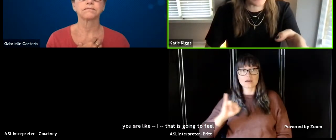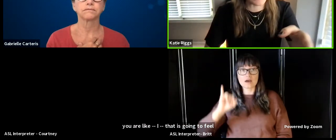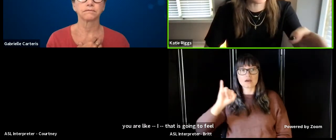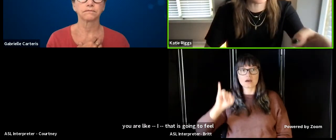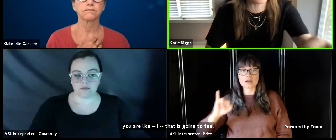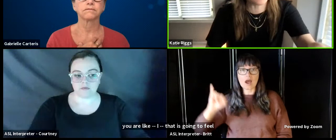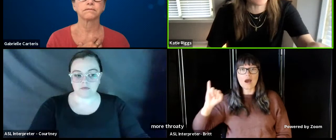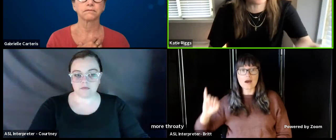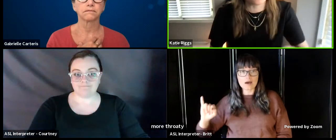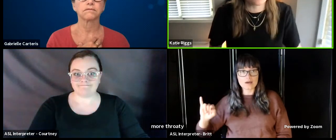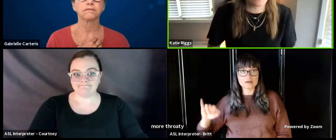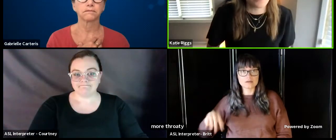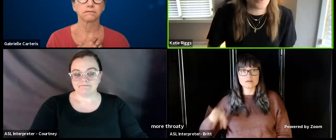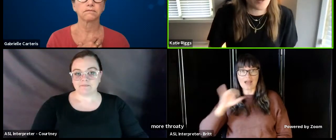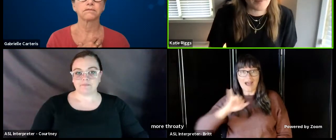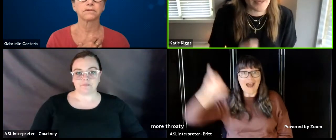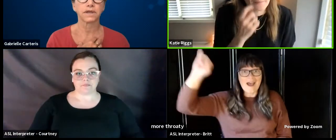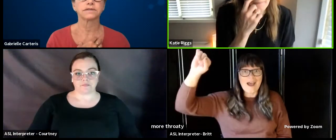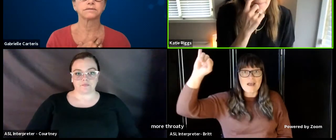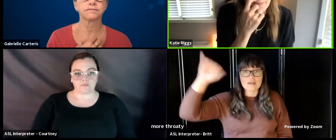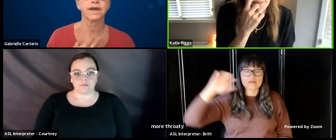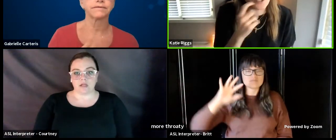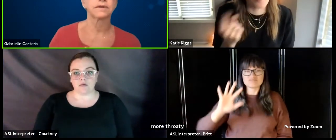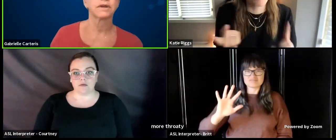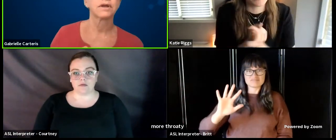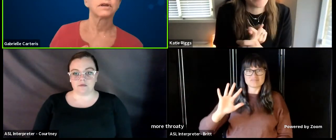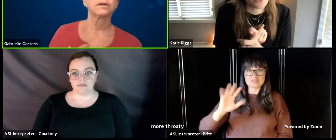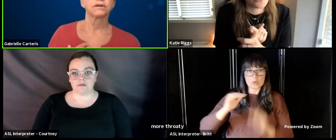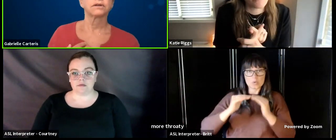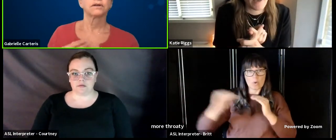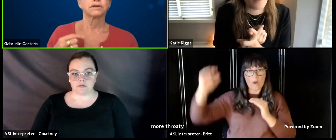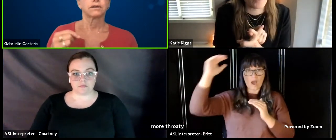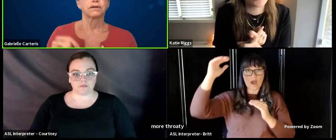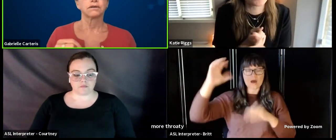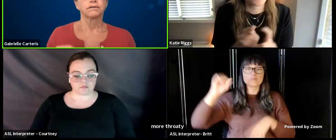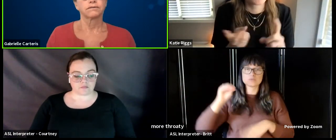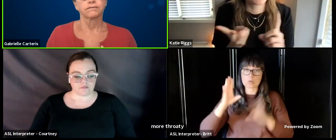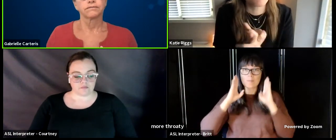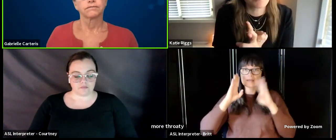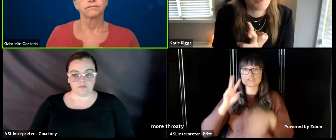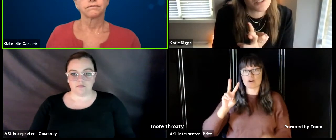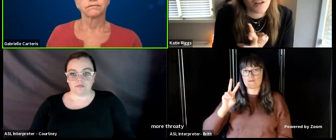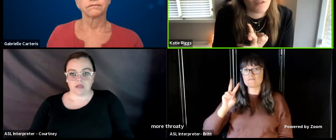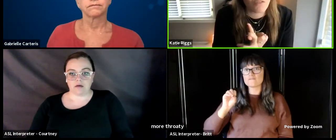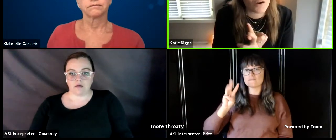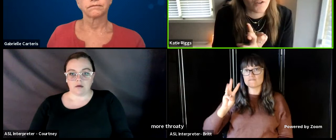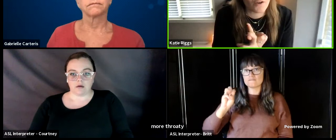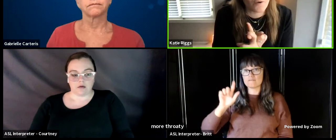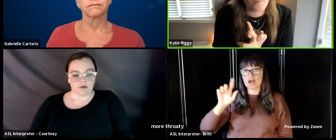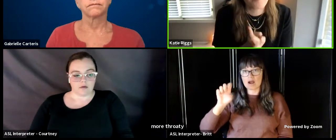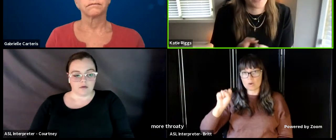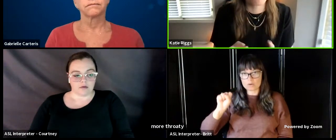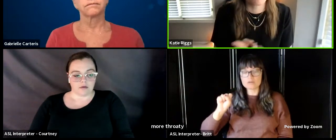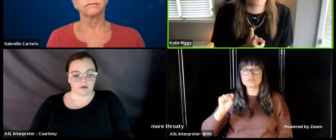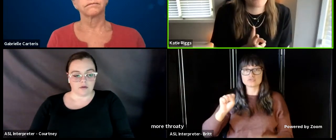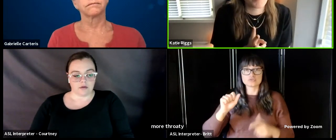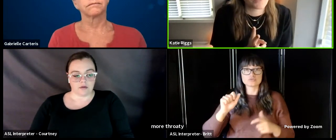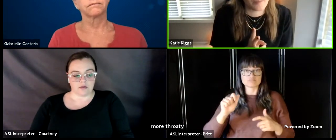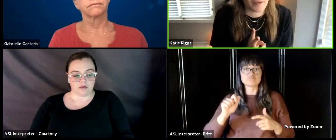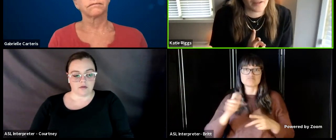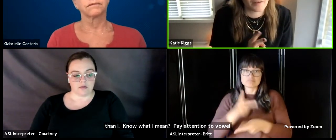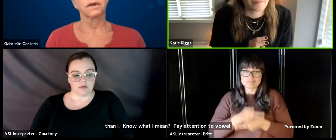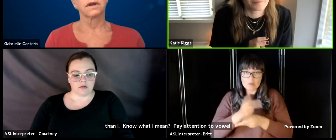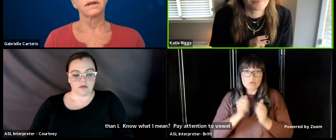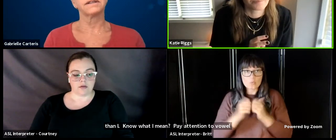no, I. You know what I mean? yes, yeah. So pay attention to vowels, keep it speech level volume, and breathe from